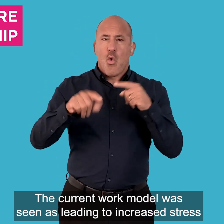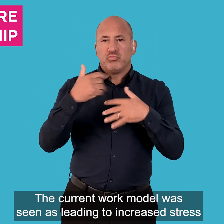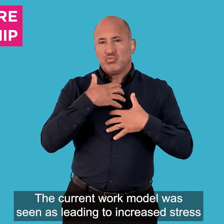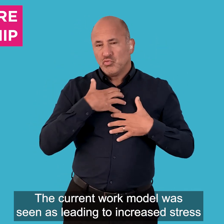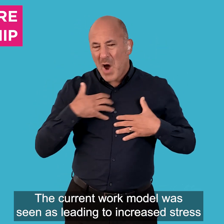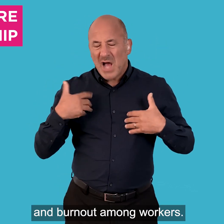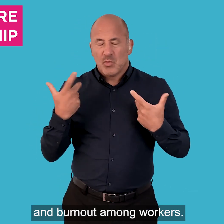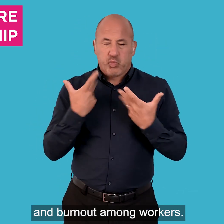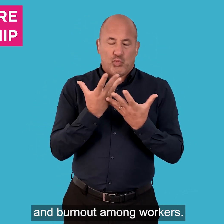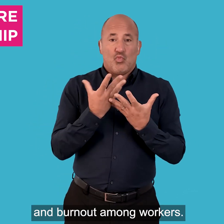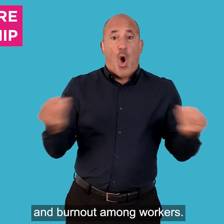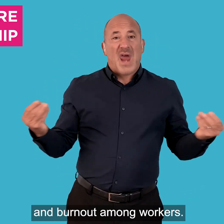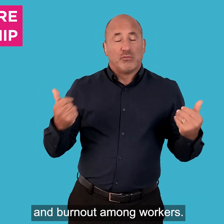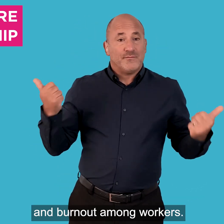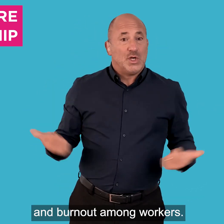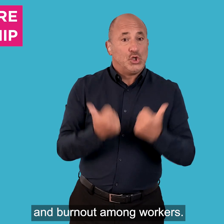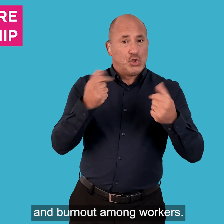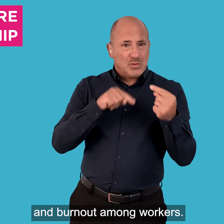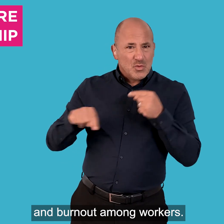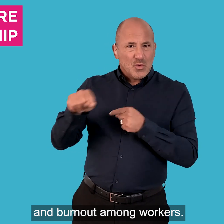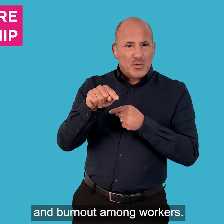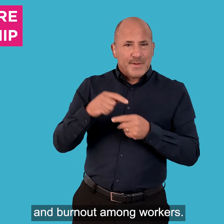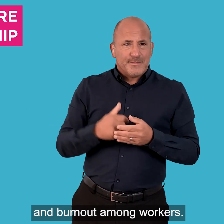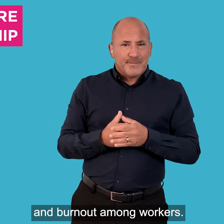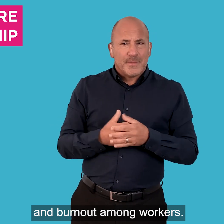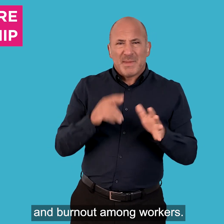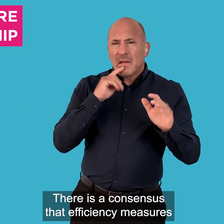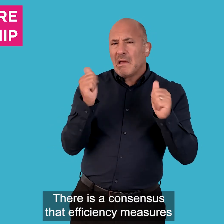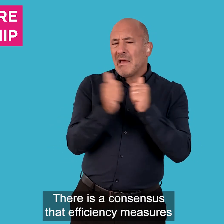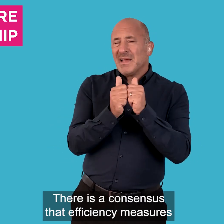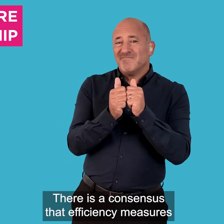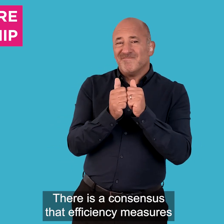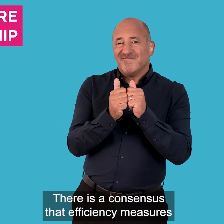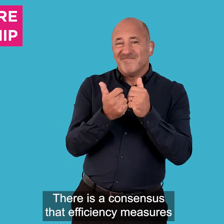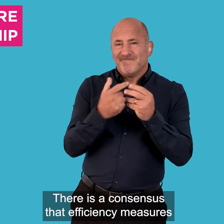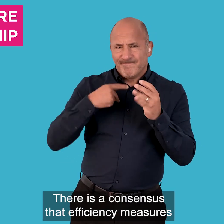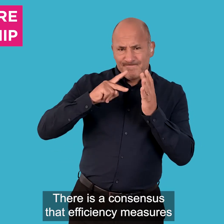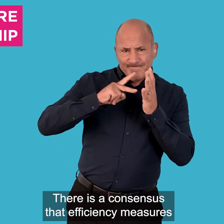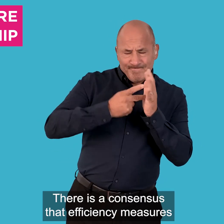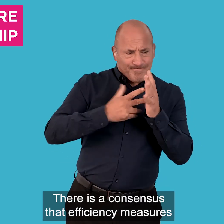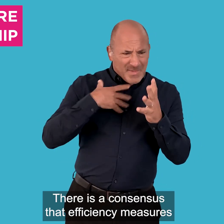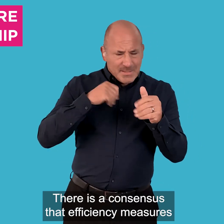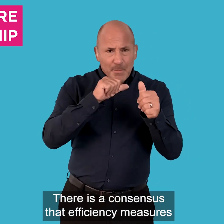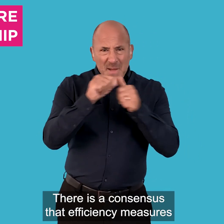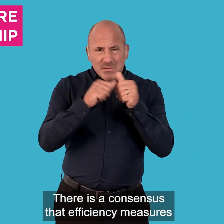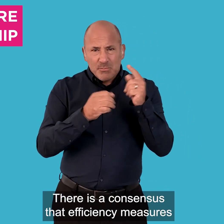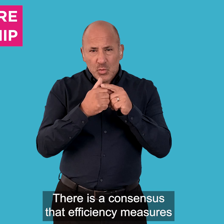to increased stress and burnout among workers. There is a consensus that efficiency